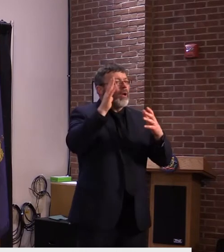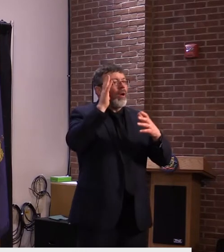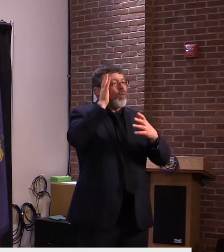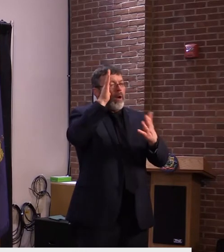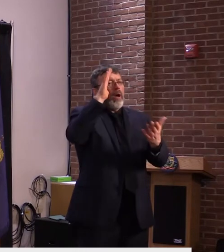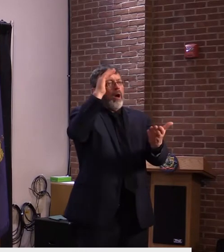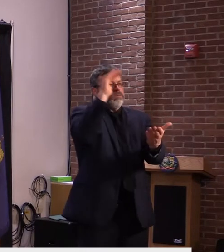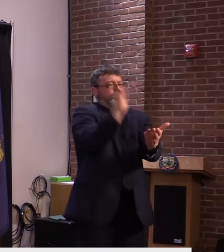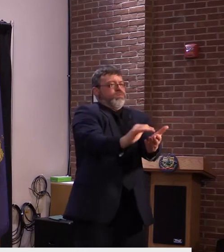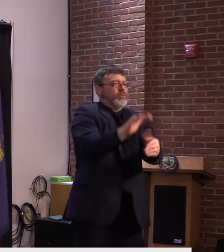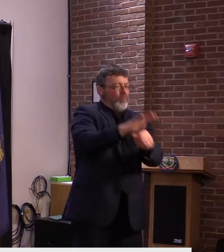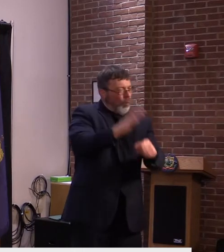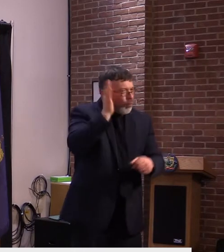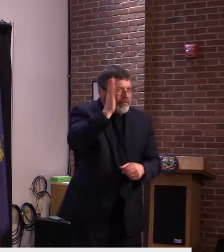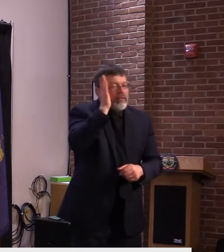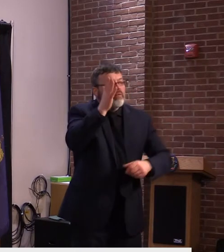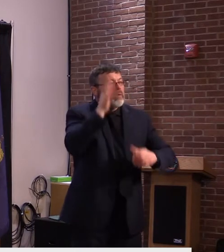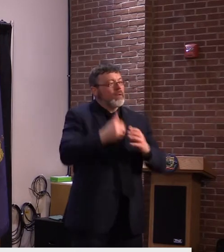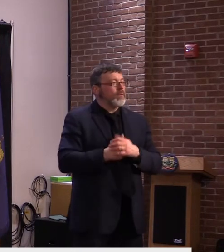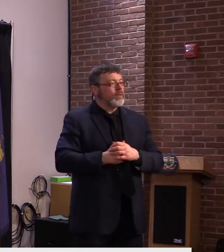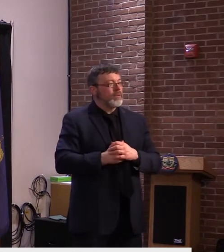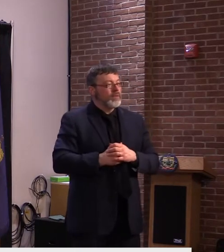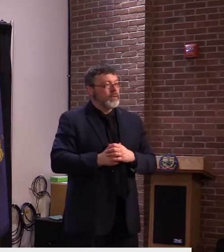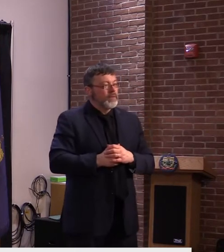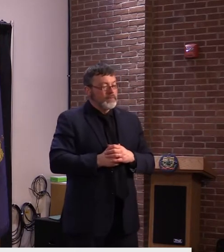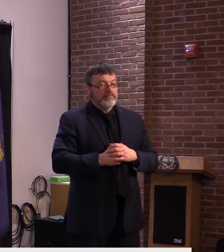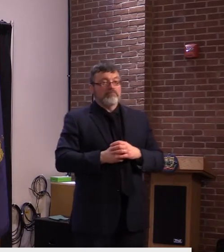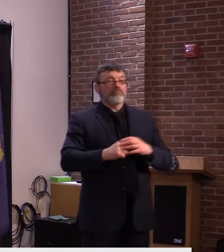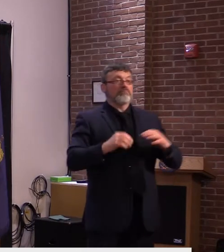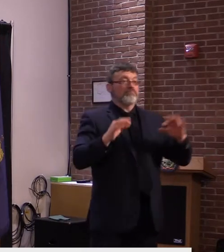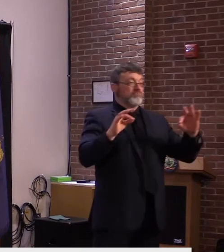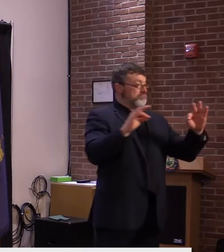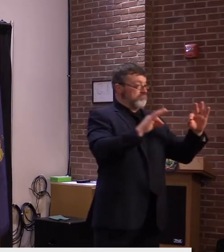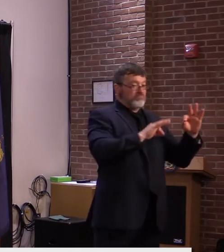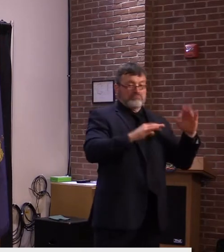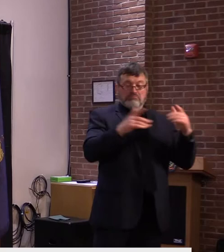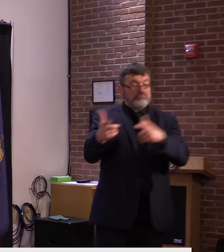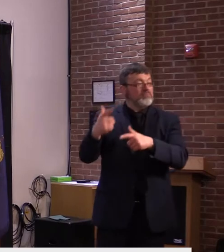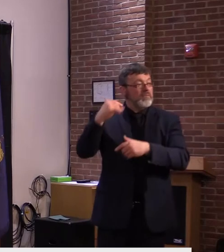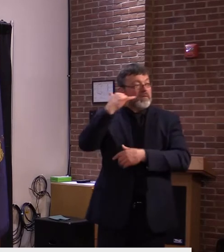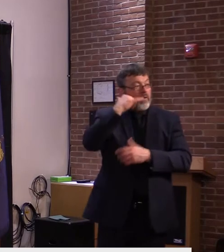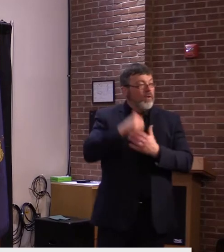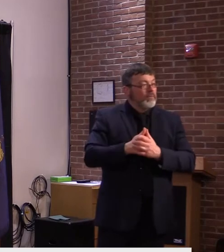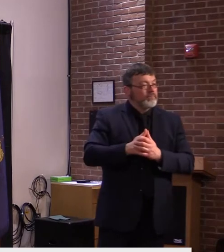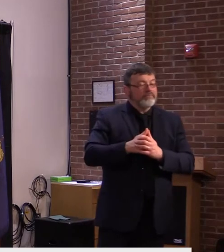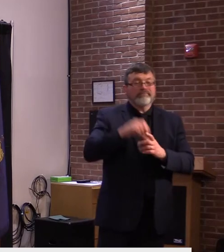All right, we'll switch on over to the phones, starting with Lisa Rathke, the Associated Press.